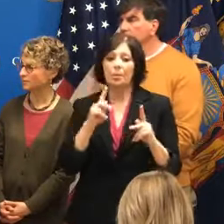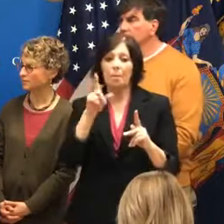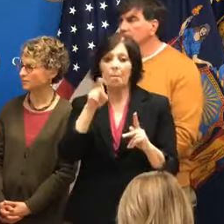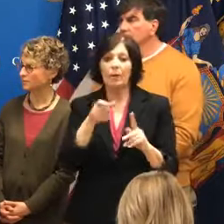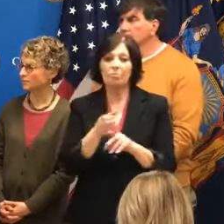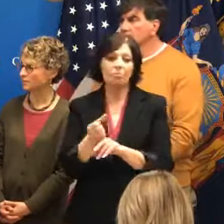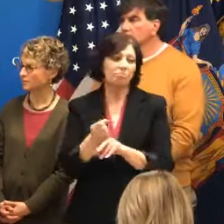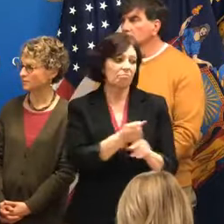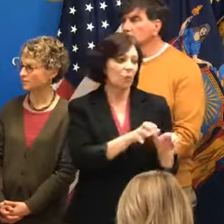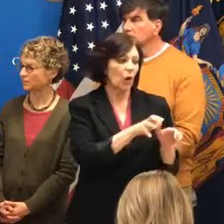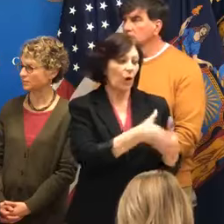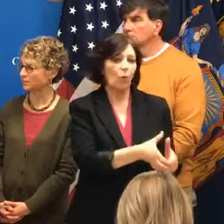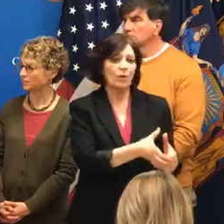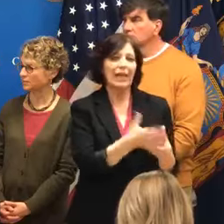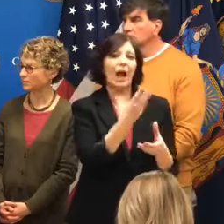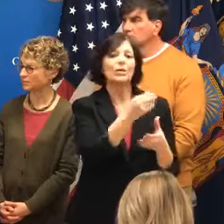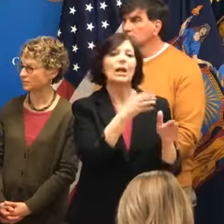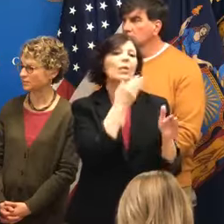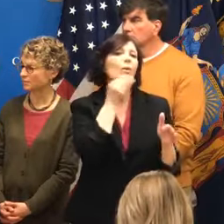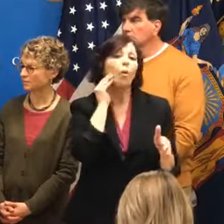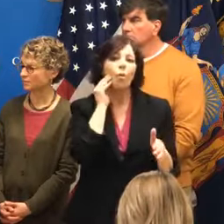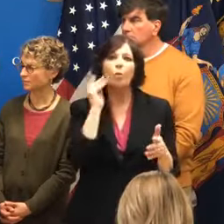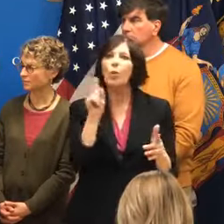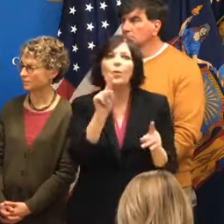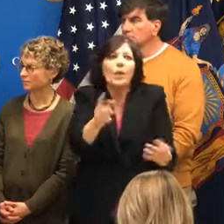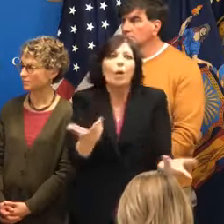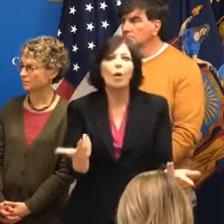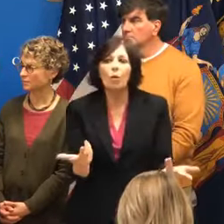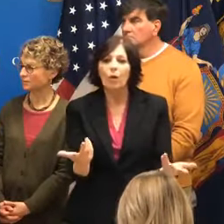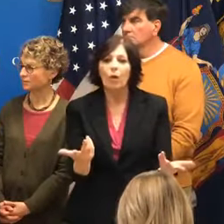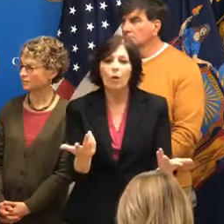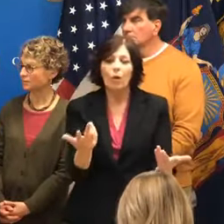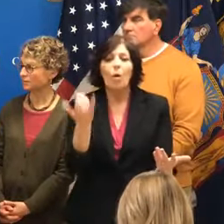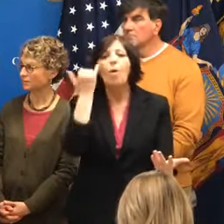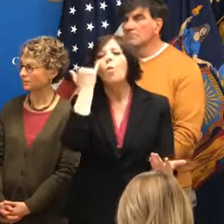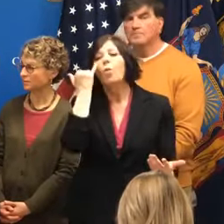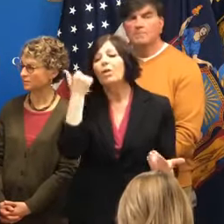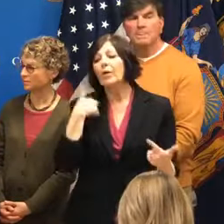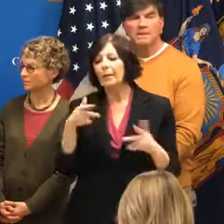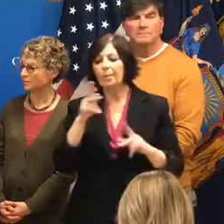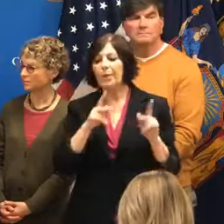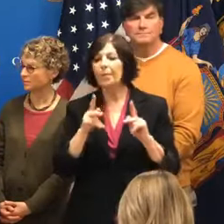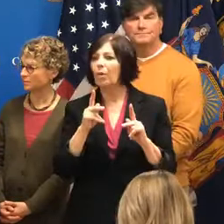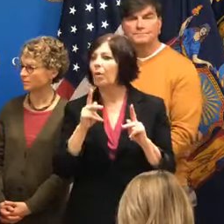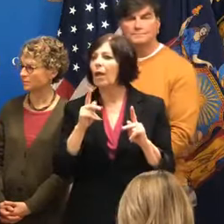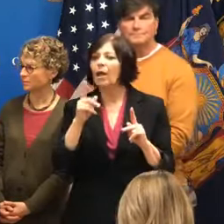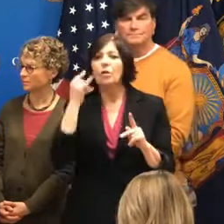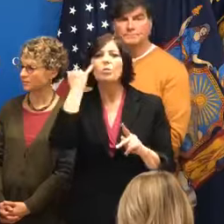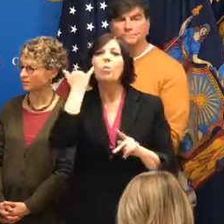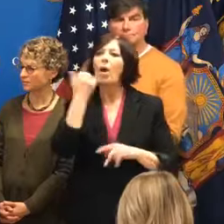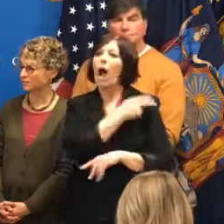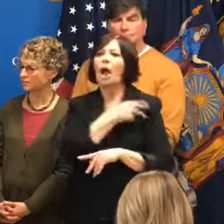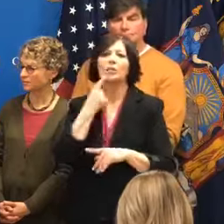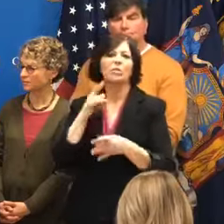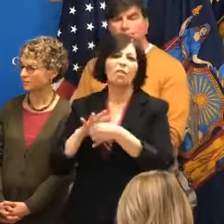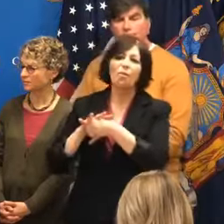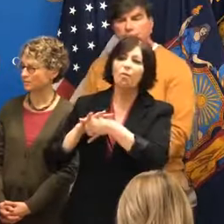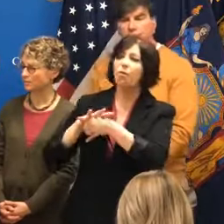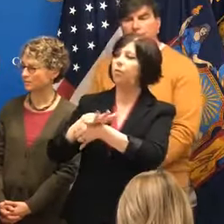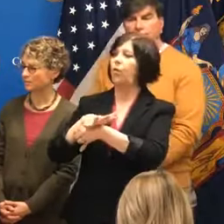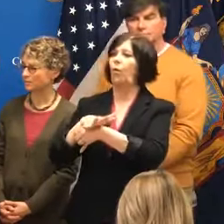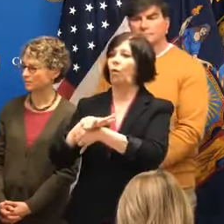quarantine outside of a home, where they would go, as well as what if we had individuals, so we had such a run on our hospitals, based on the question you talked about,